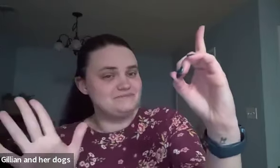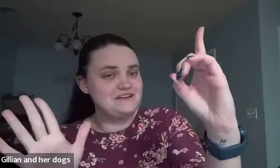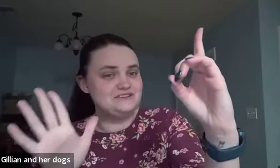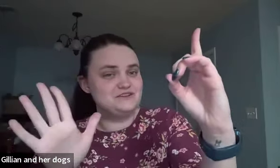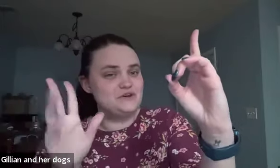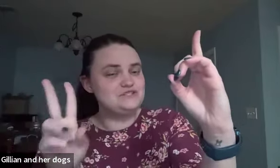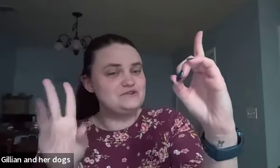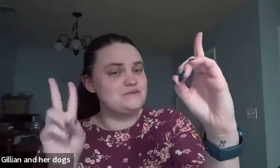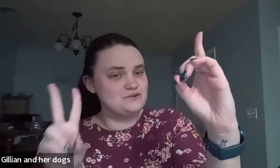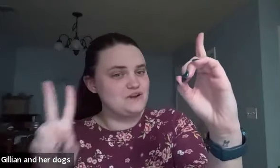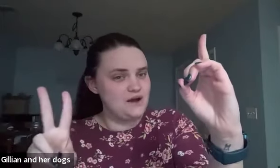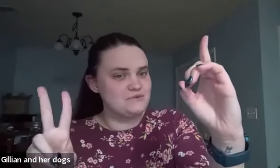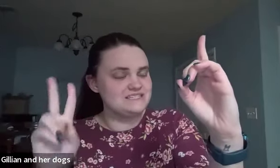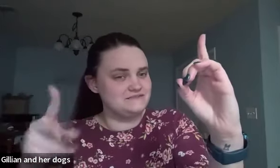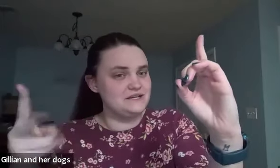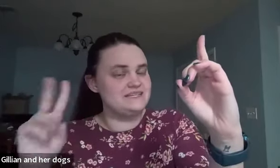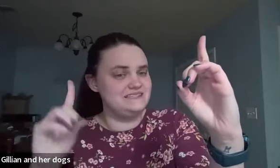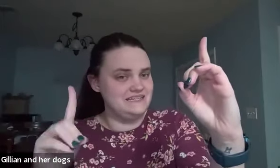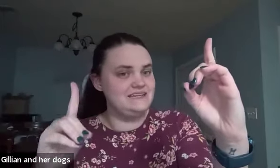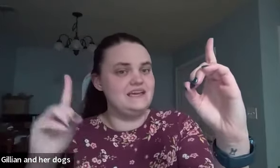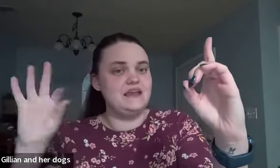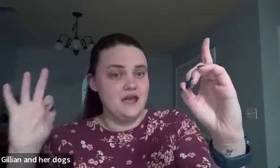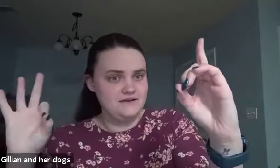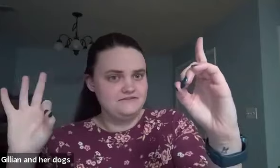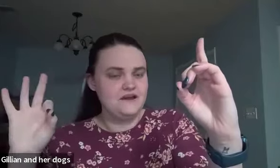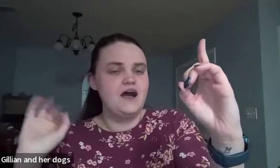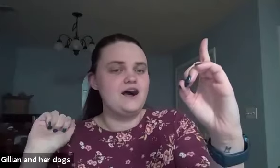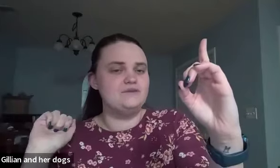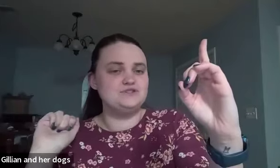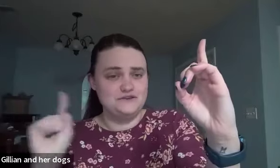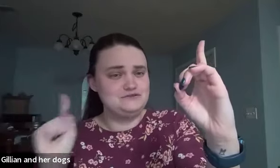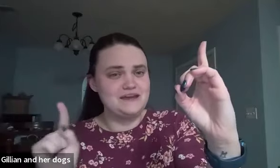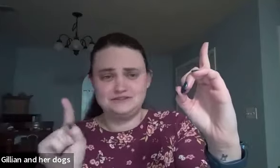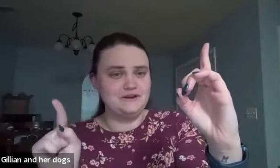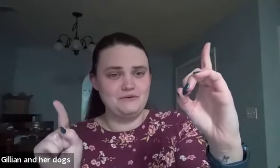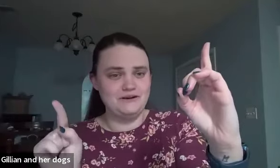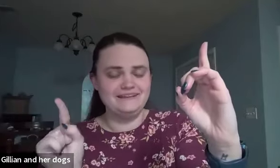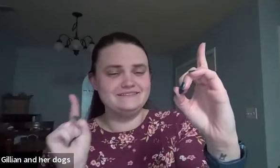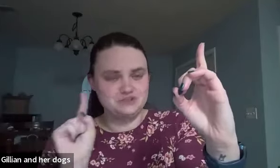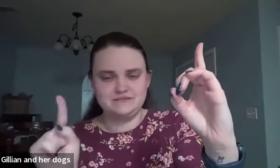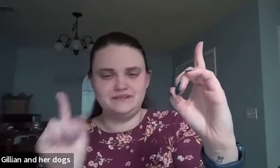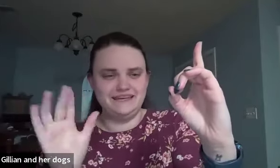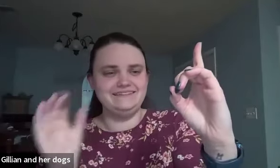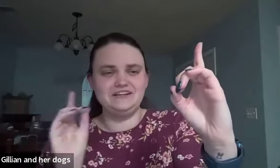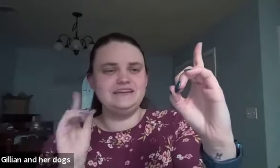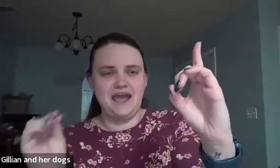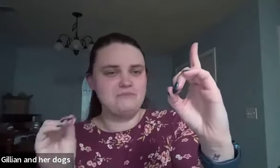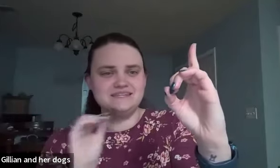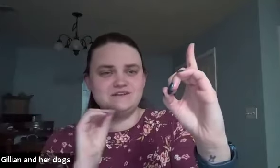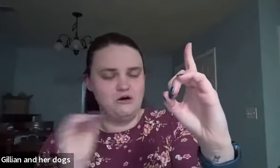I'm telling you. So those two are the most common ones to flip is D and F. So if you do that, do not worry. Trust me, like it literally happens